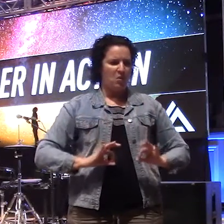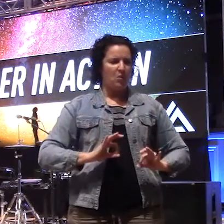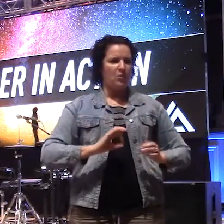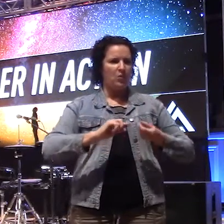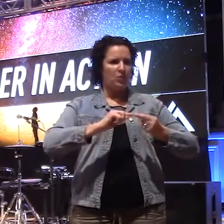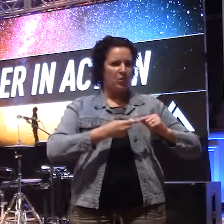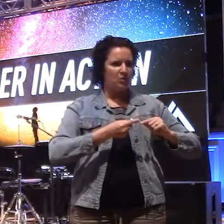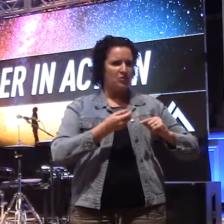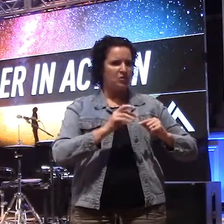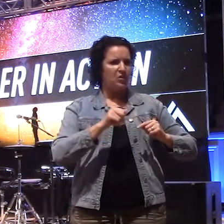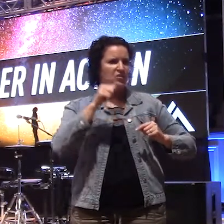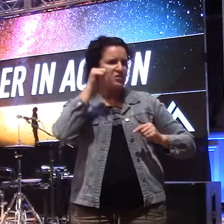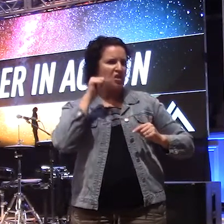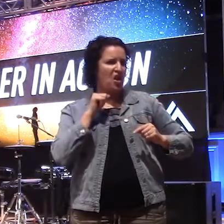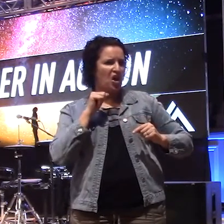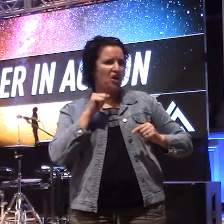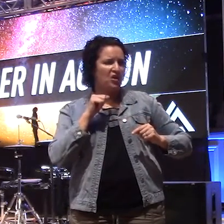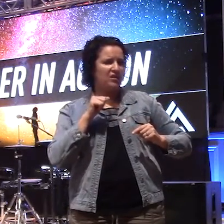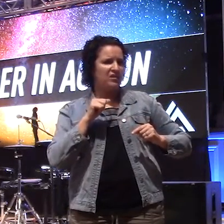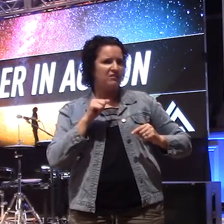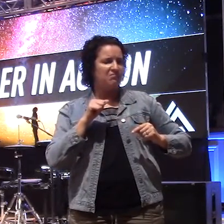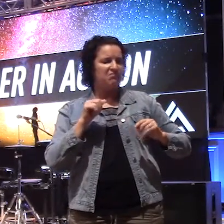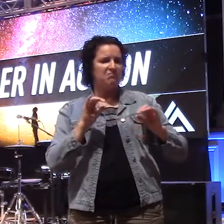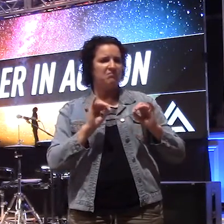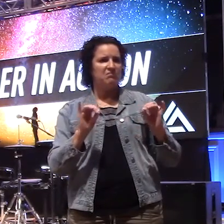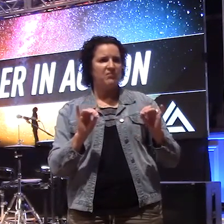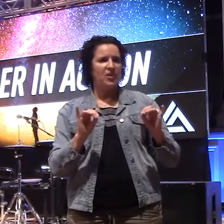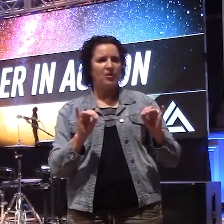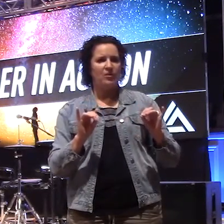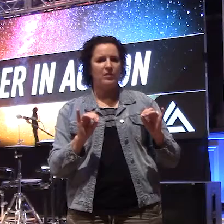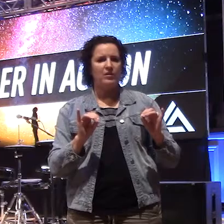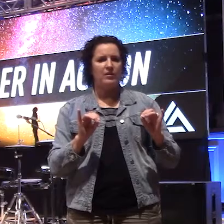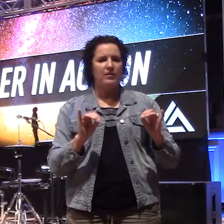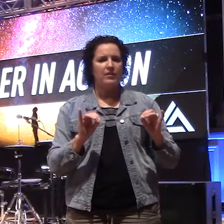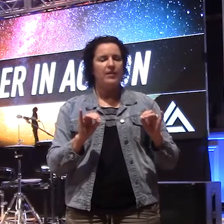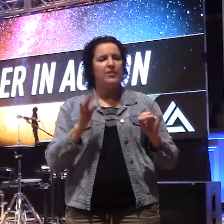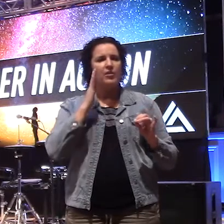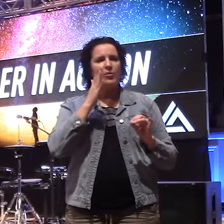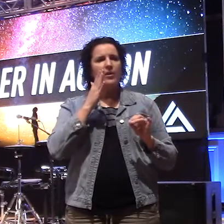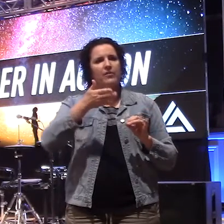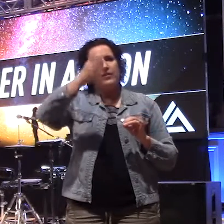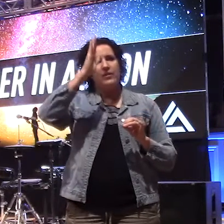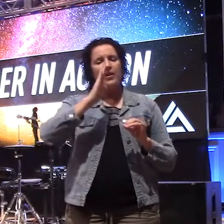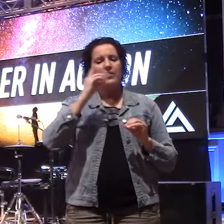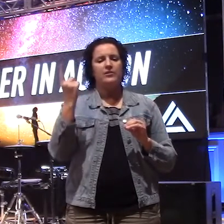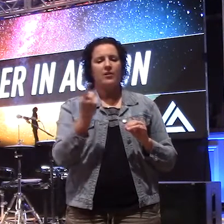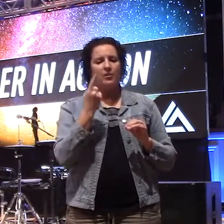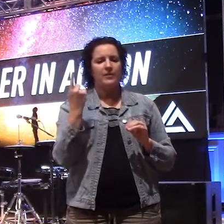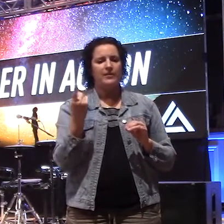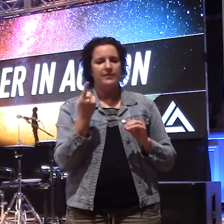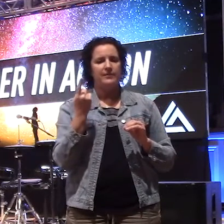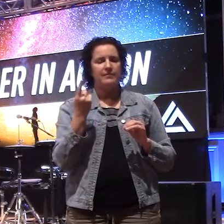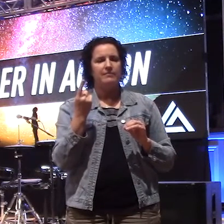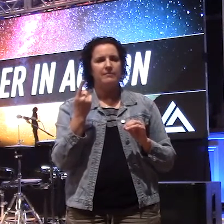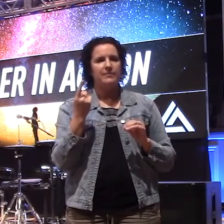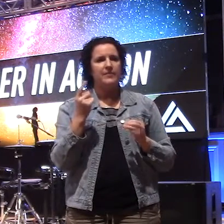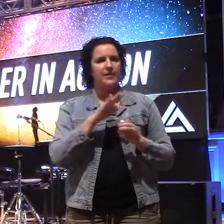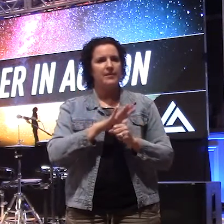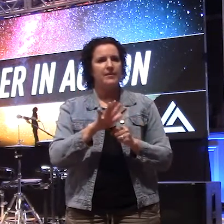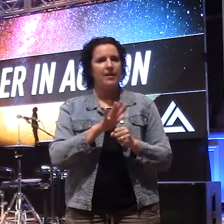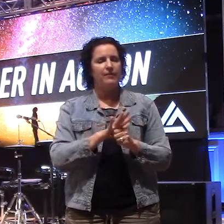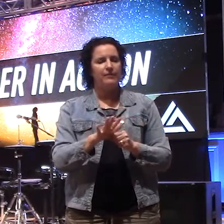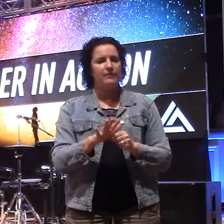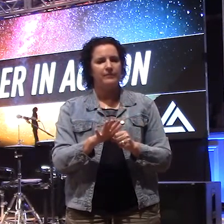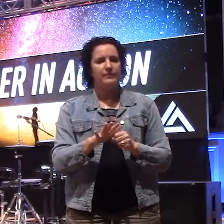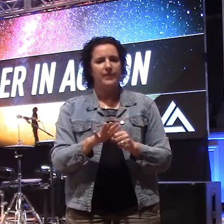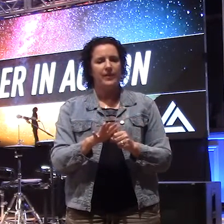There's going to be difficult times, no doubt. And then the will of God is always sufficient, but man invisible.